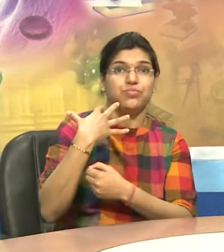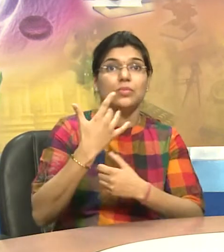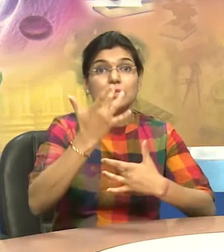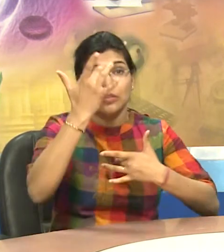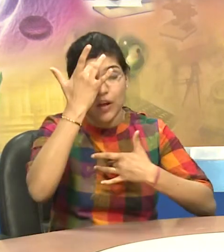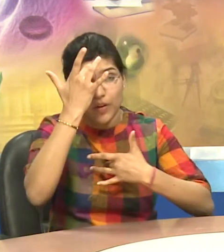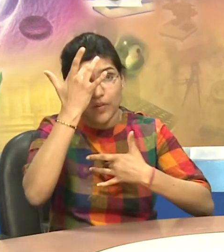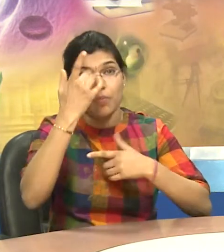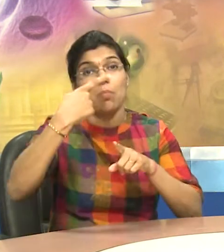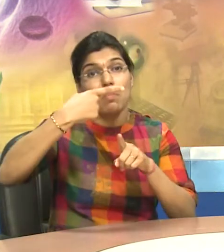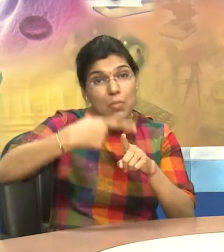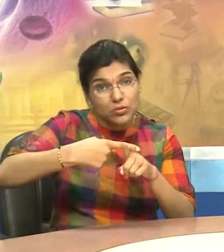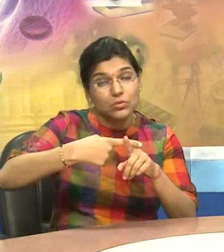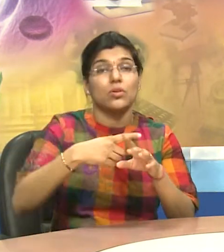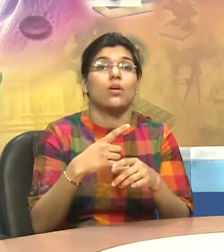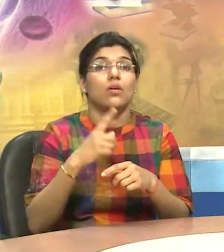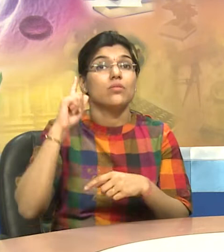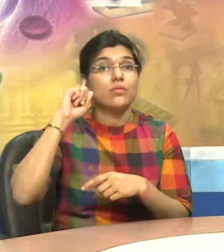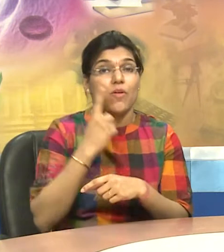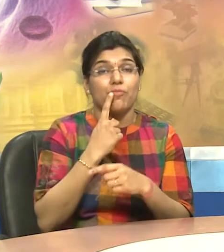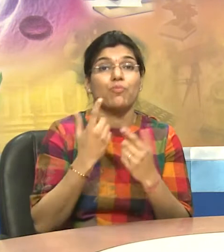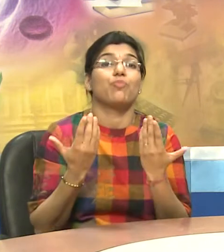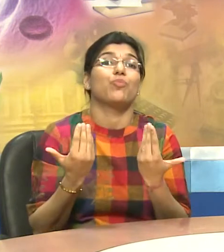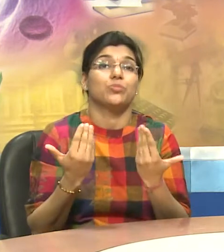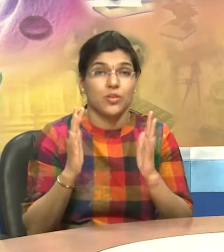noise also can cause problem to us.